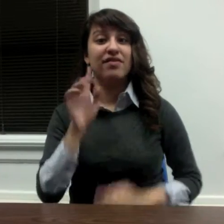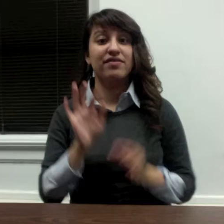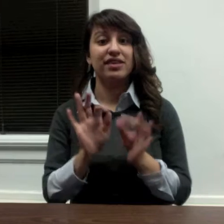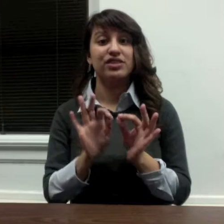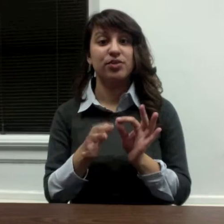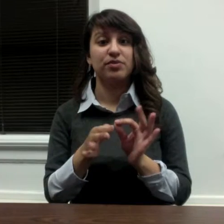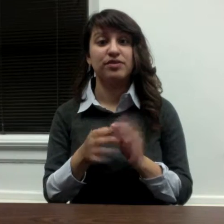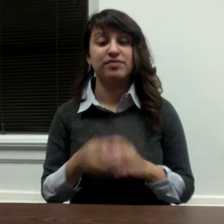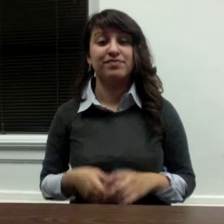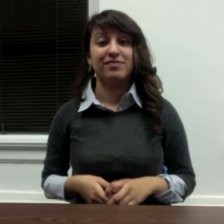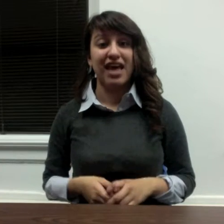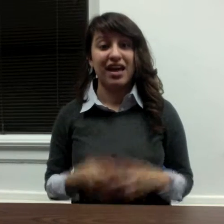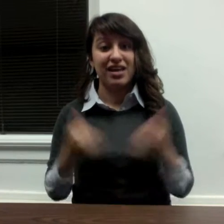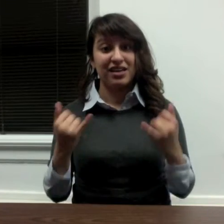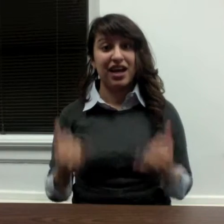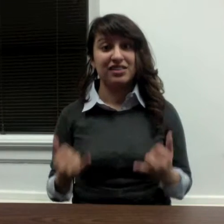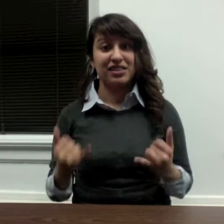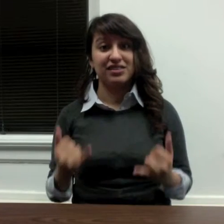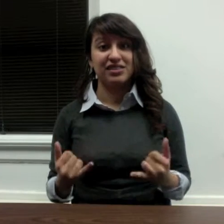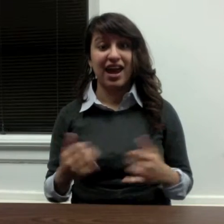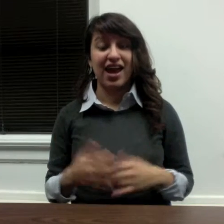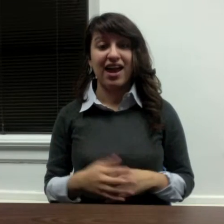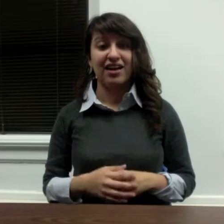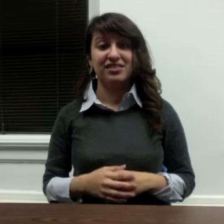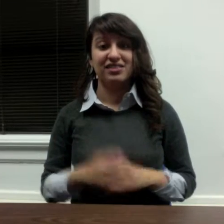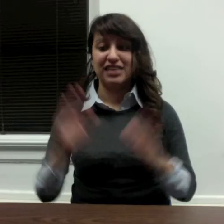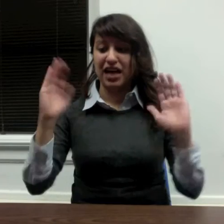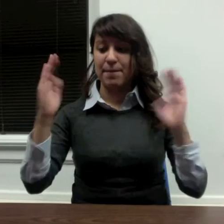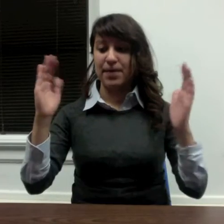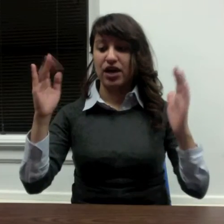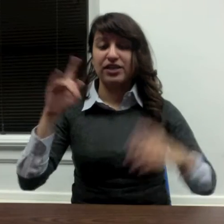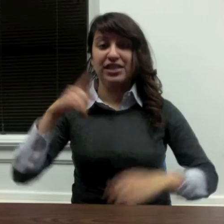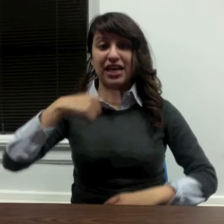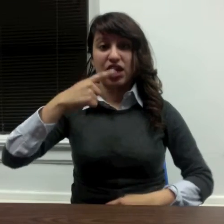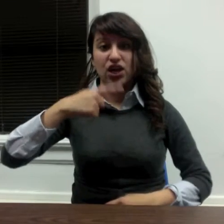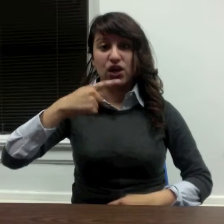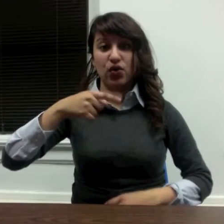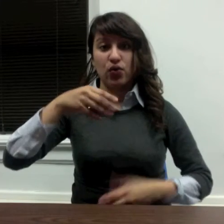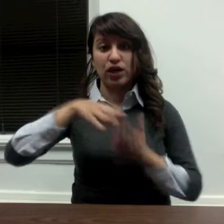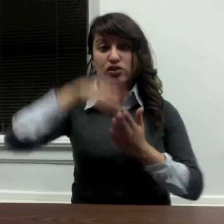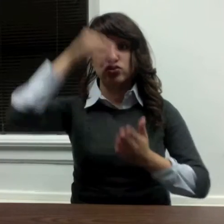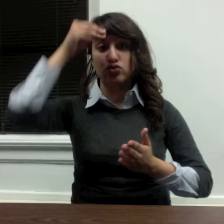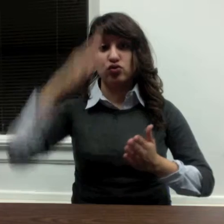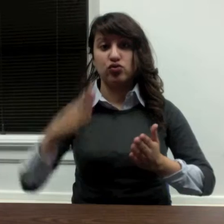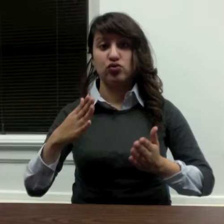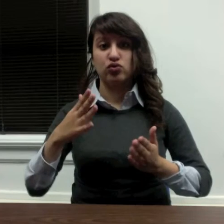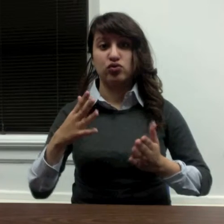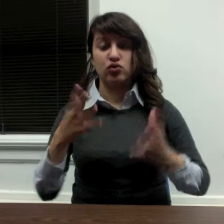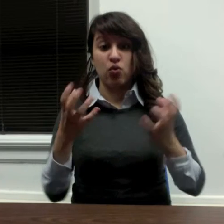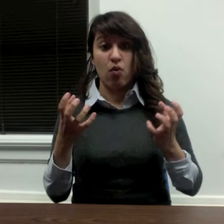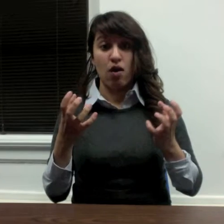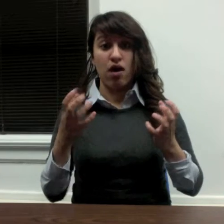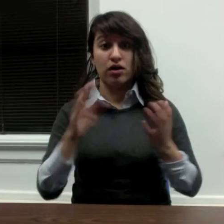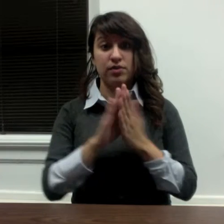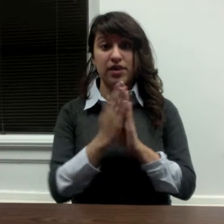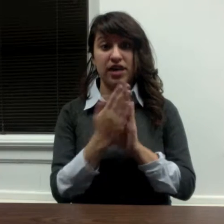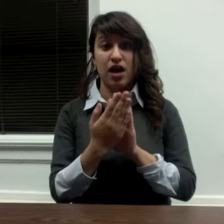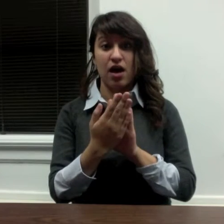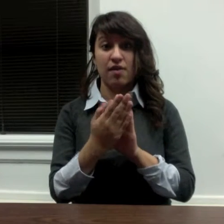in comparison to hearing students who want to become interpreters, a deaf interpreter's training is